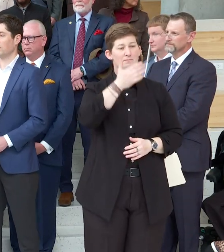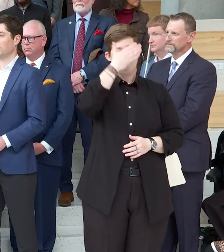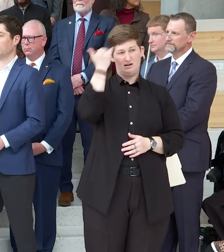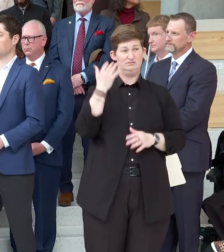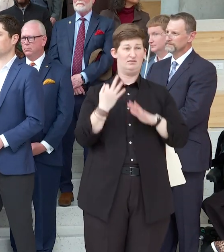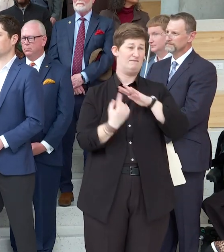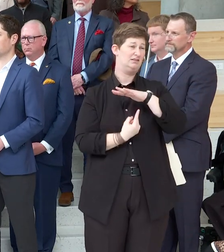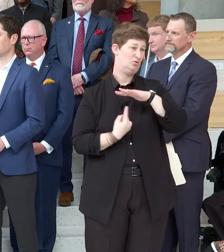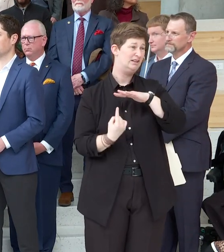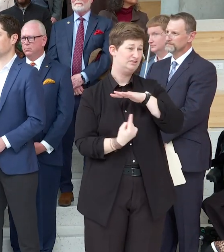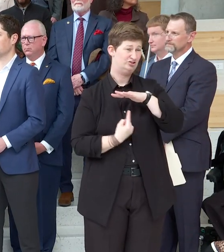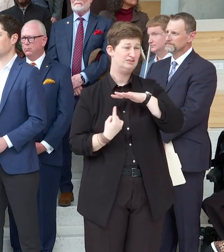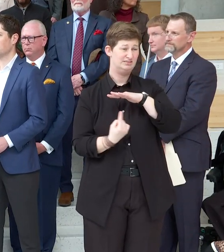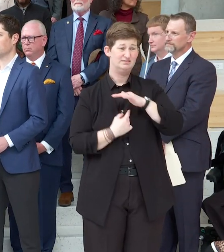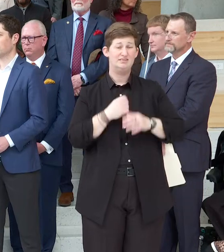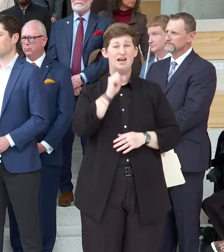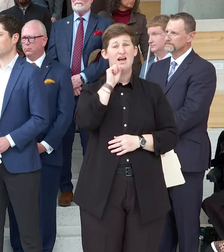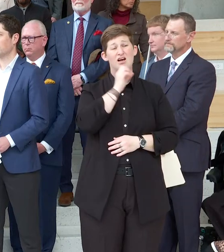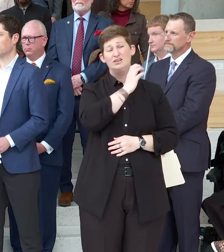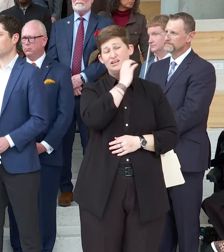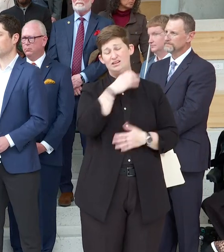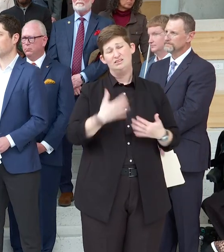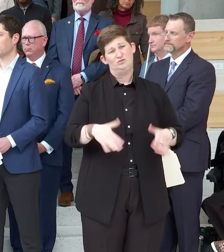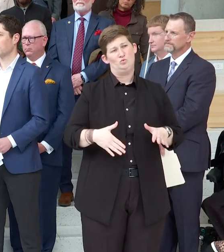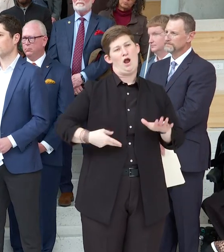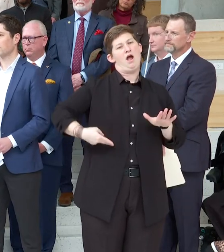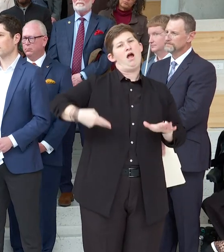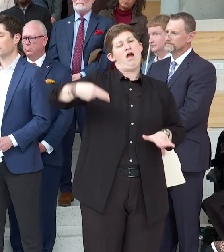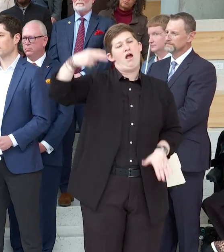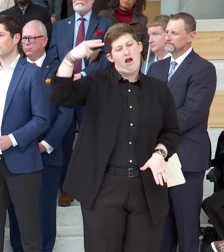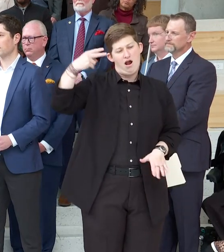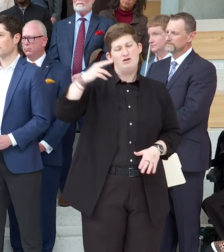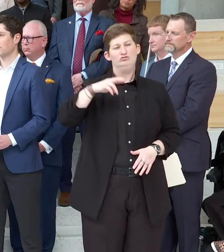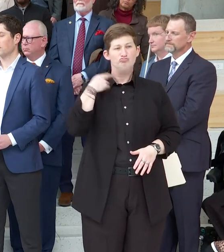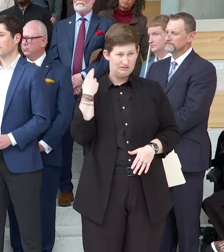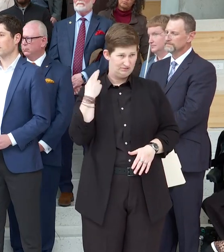especially at risk of isolation and loneliness.